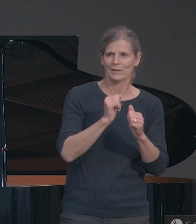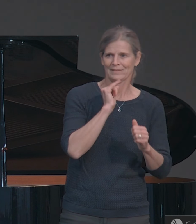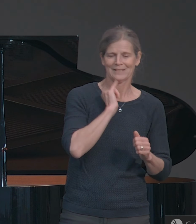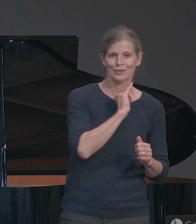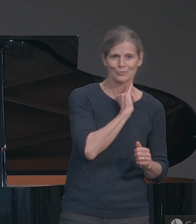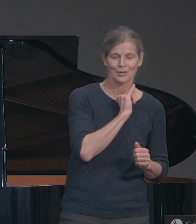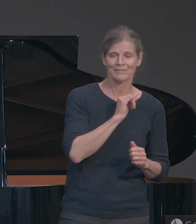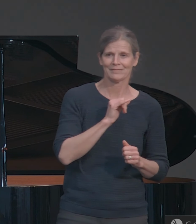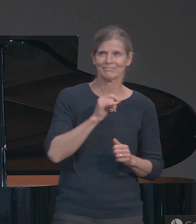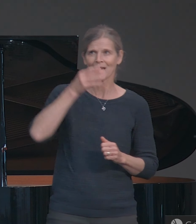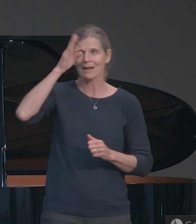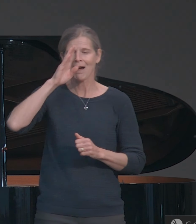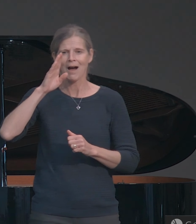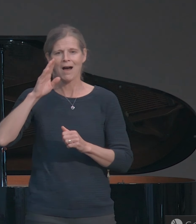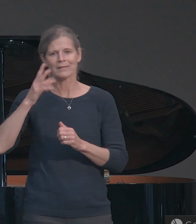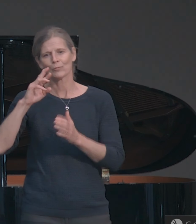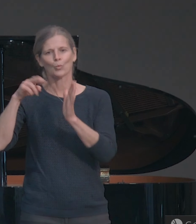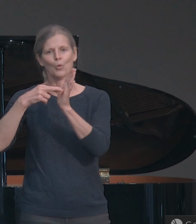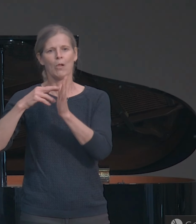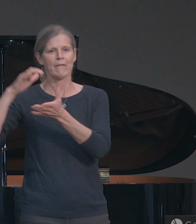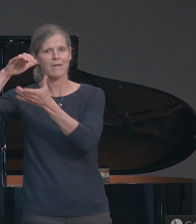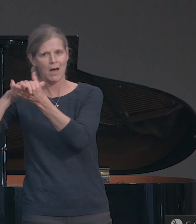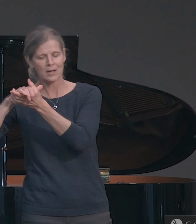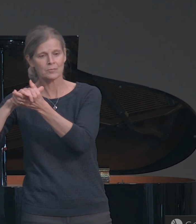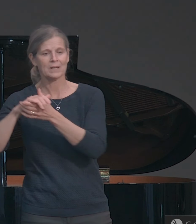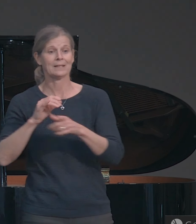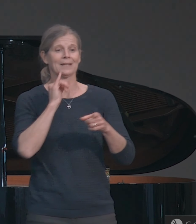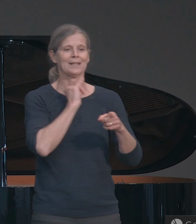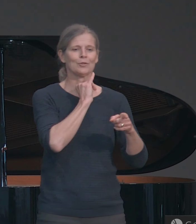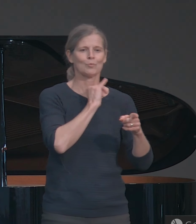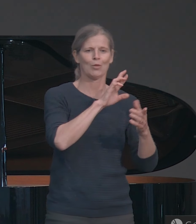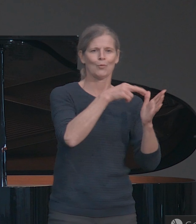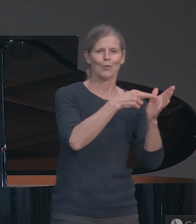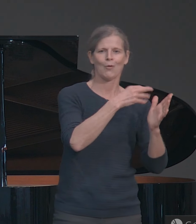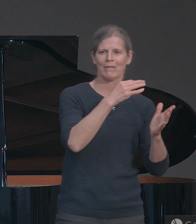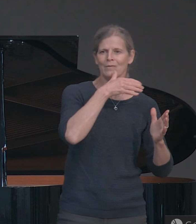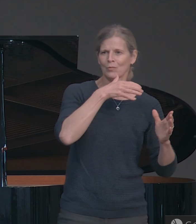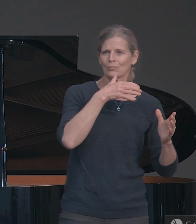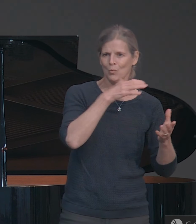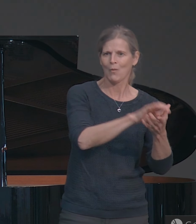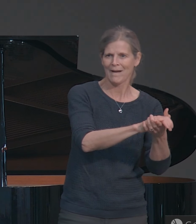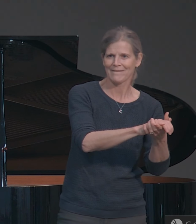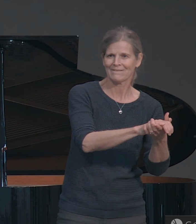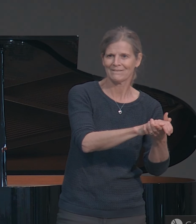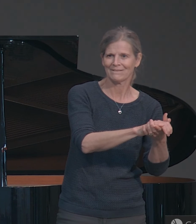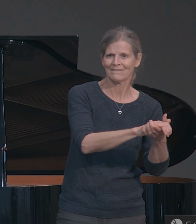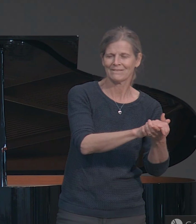the role of husband, and she played the role of wife.